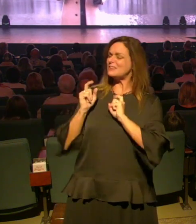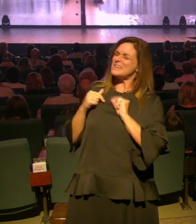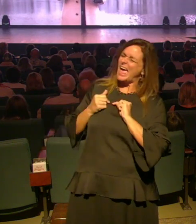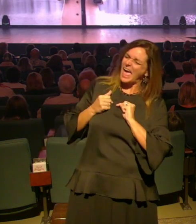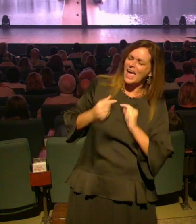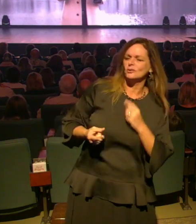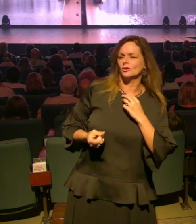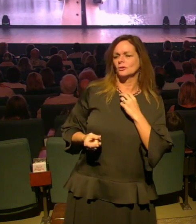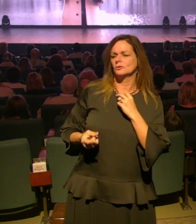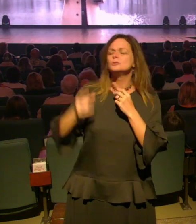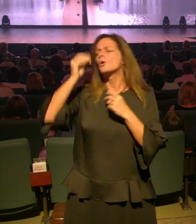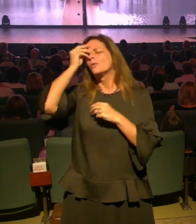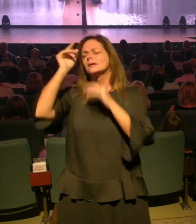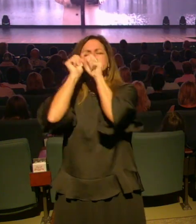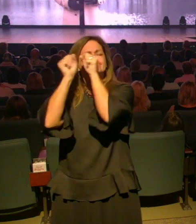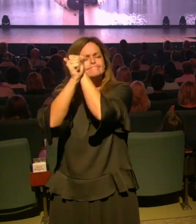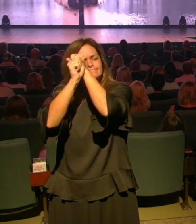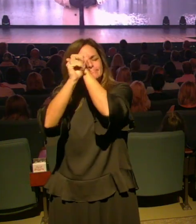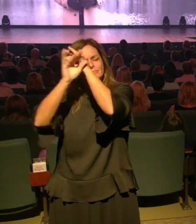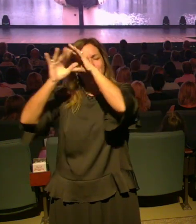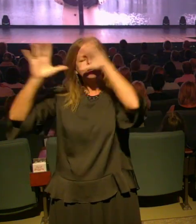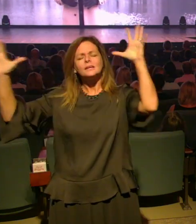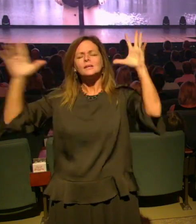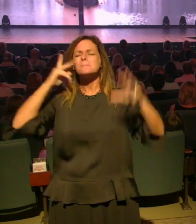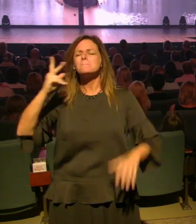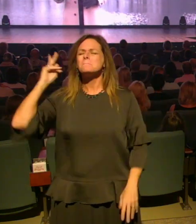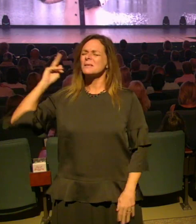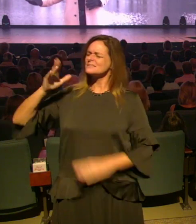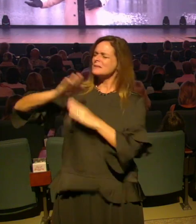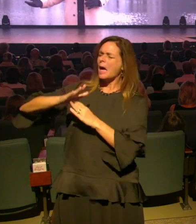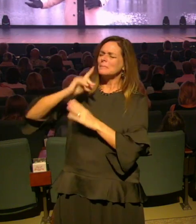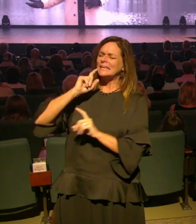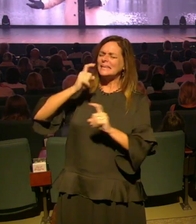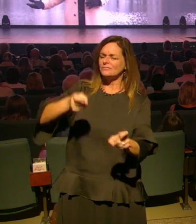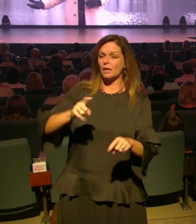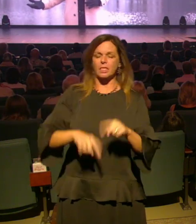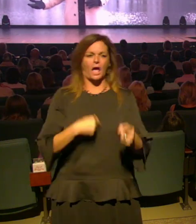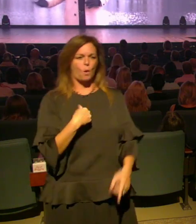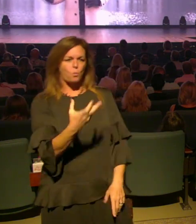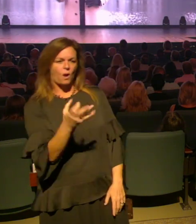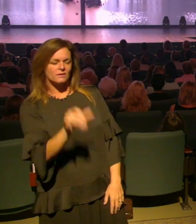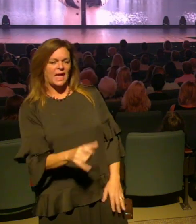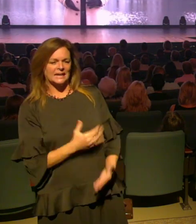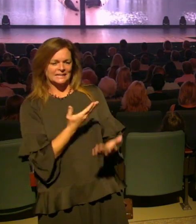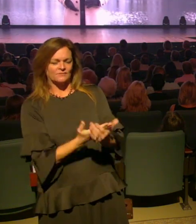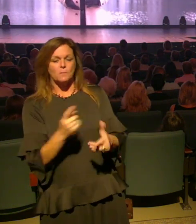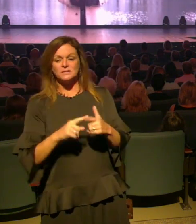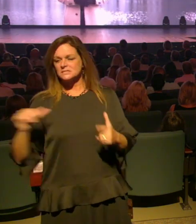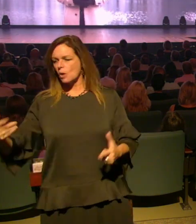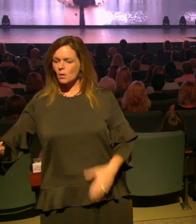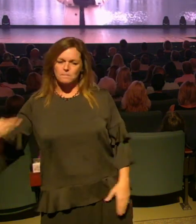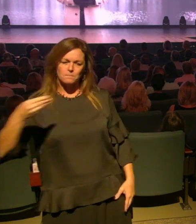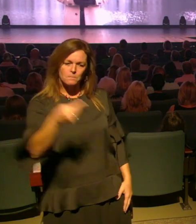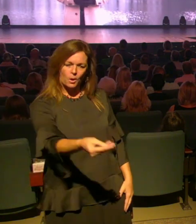to, close your eyes and just picture it. Maybe it was something that was out of reach for you financially, but someone sacrificed to buy